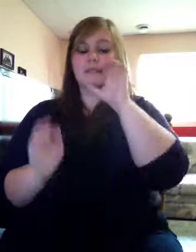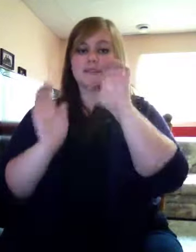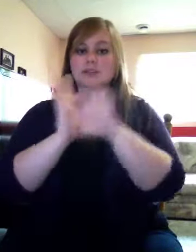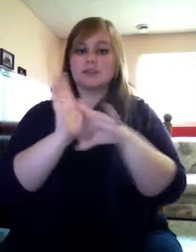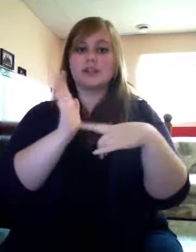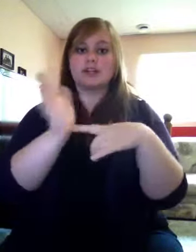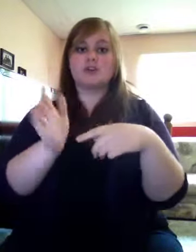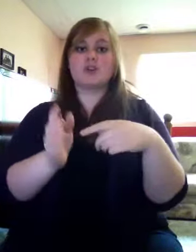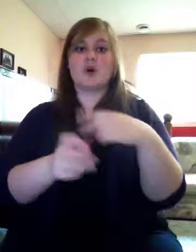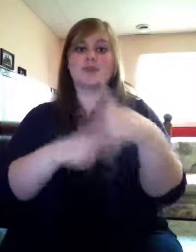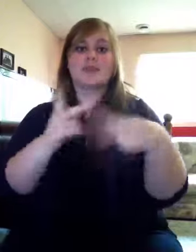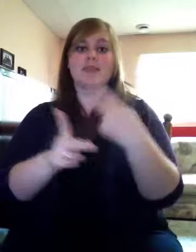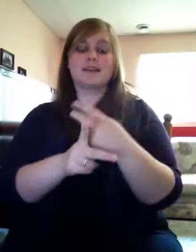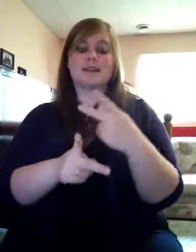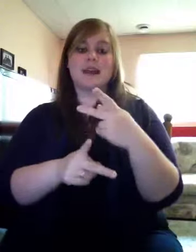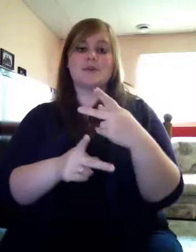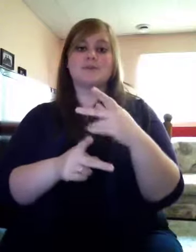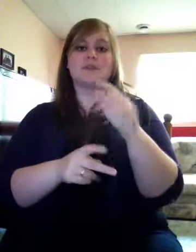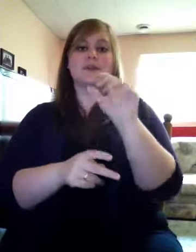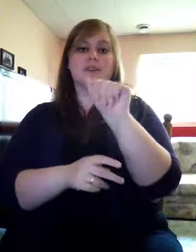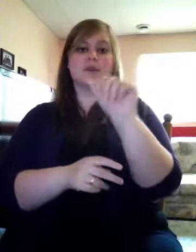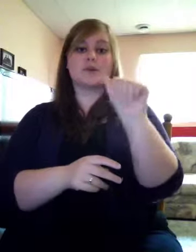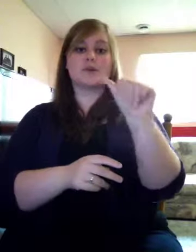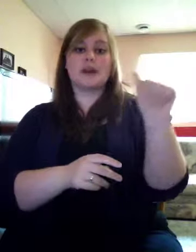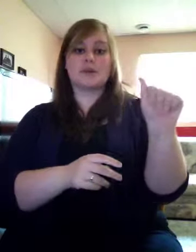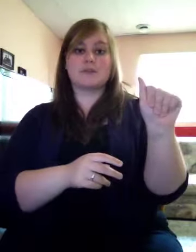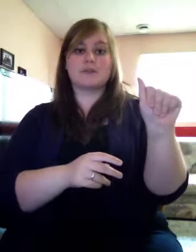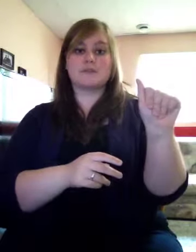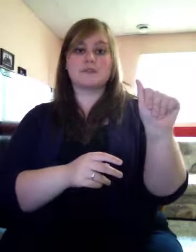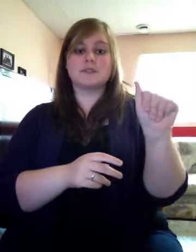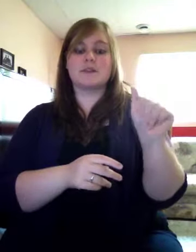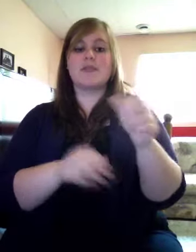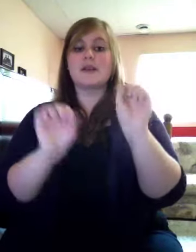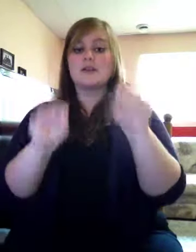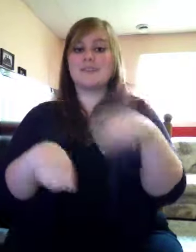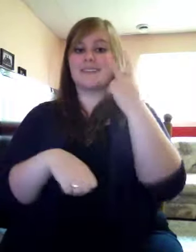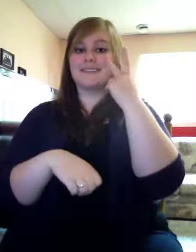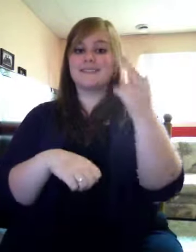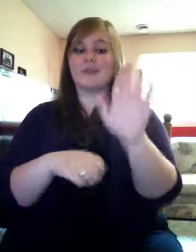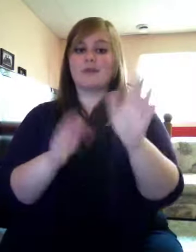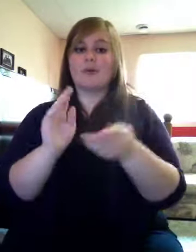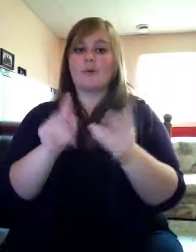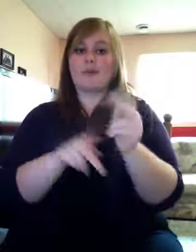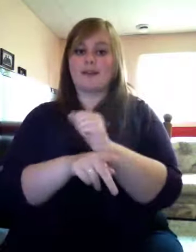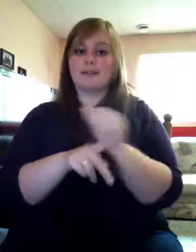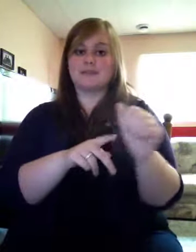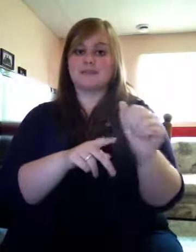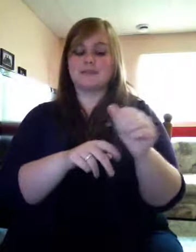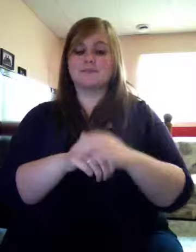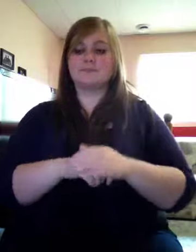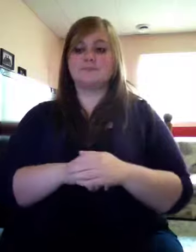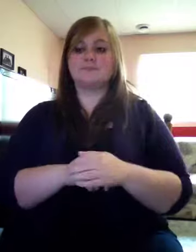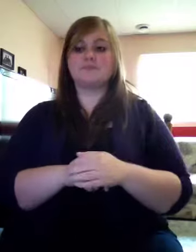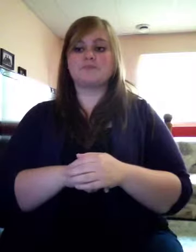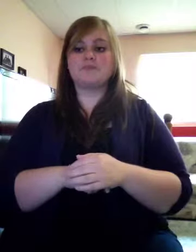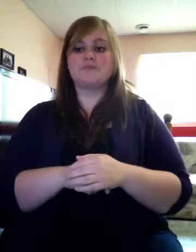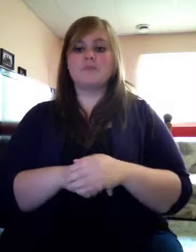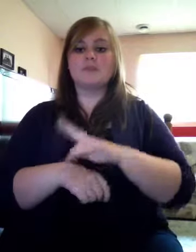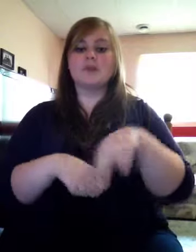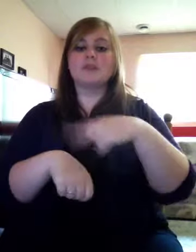of abdominal aortic aneurysms that may be encountered in clinical practice. The more common type of abdominal aortic aneurysm is defined as fusiform